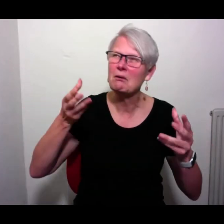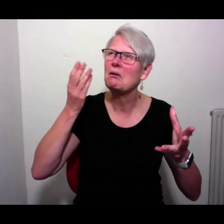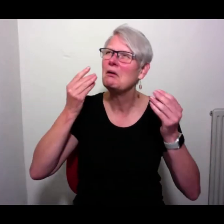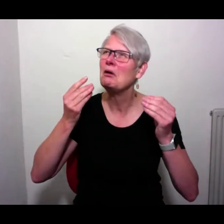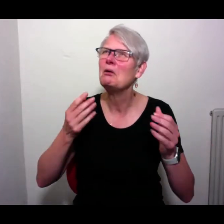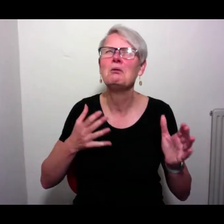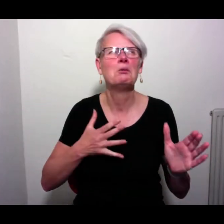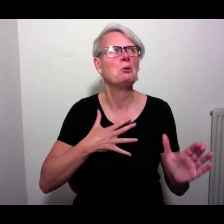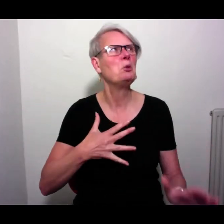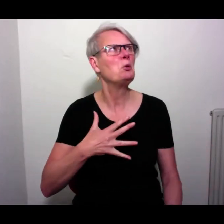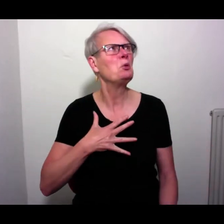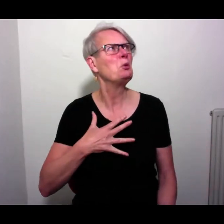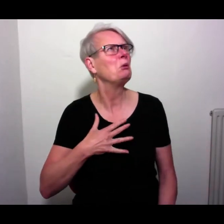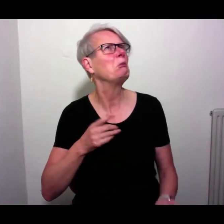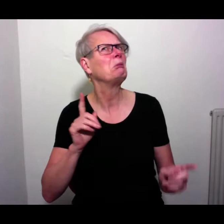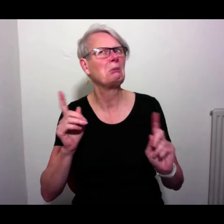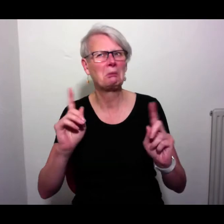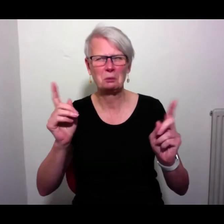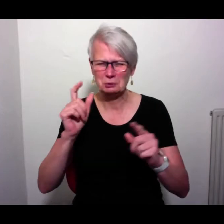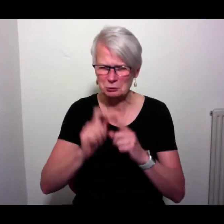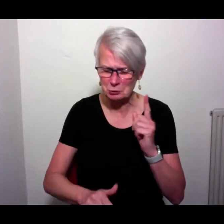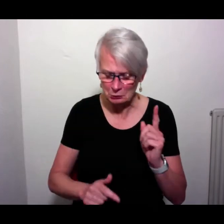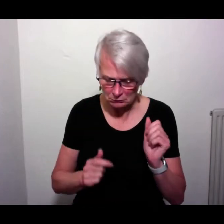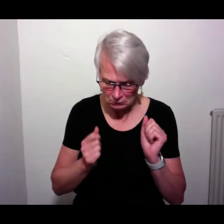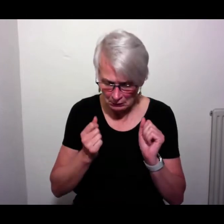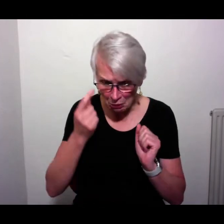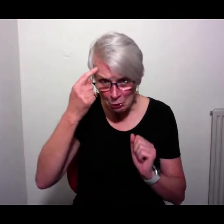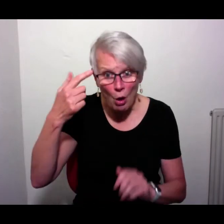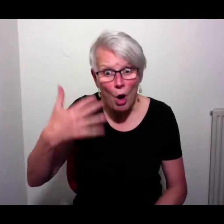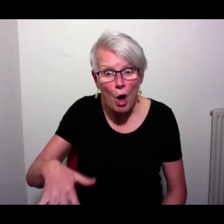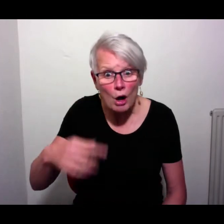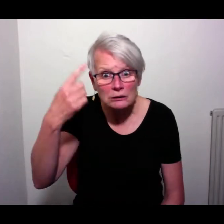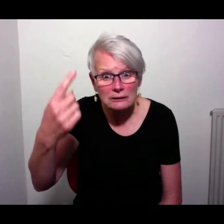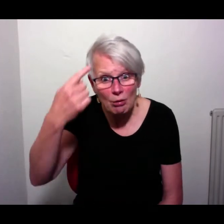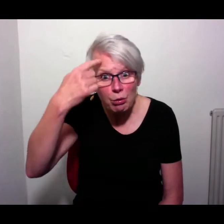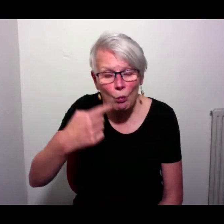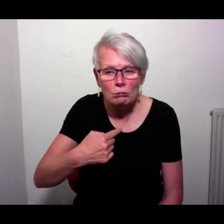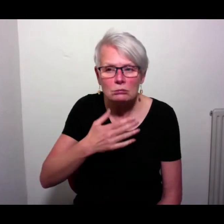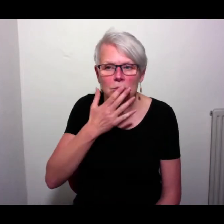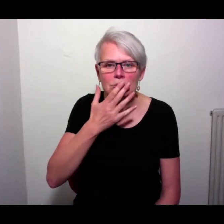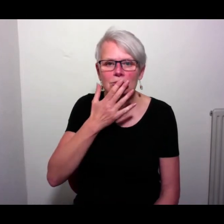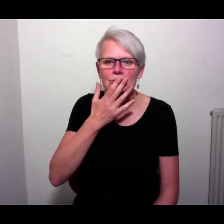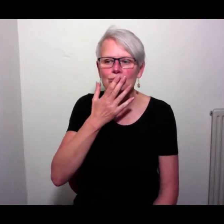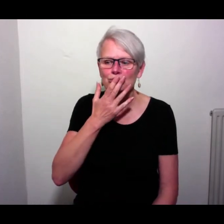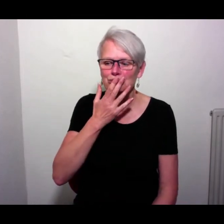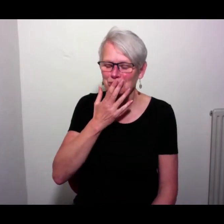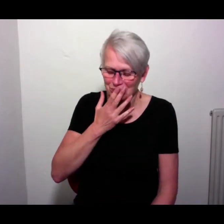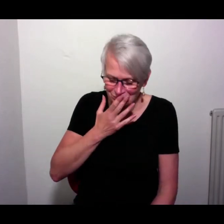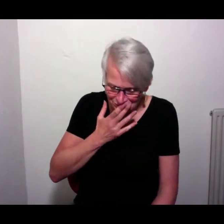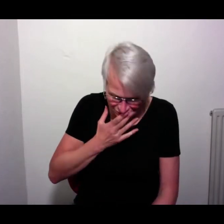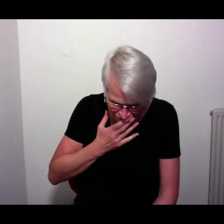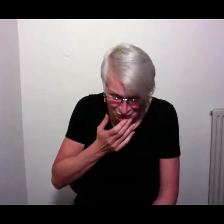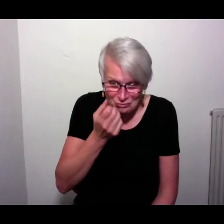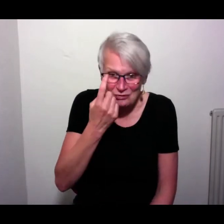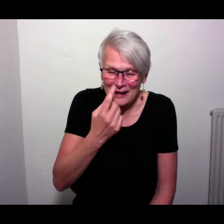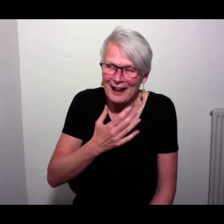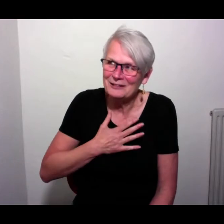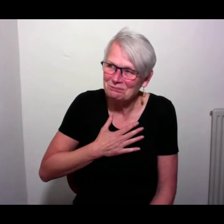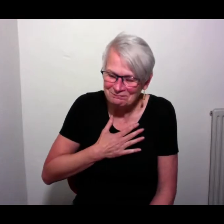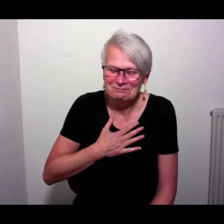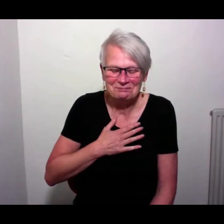bang, bang, ooh, ooh, ooh. To be honest, I thought she was hating herself till I realised she was